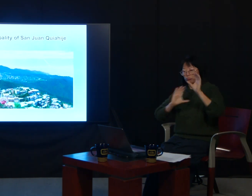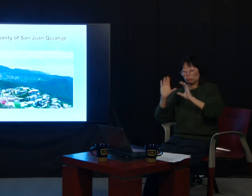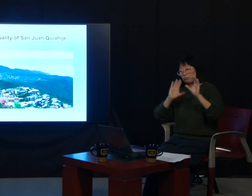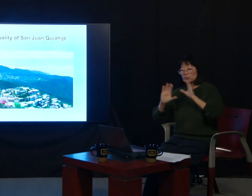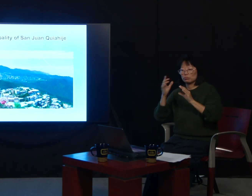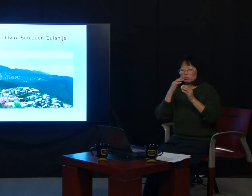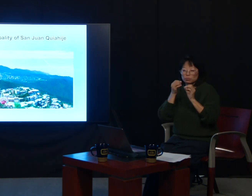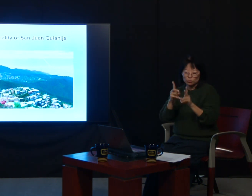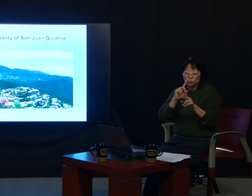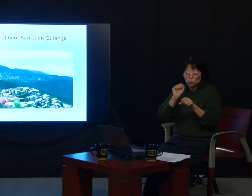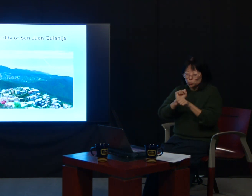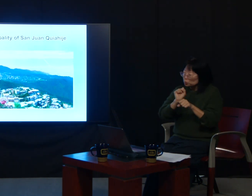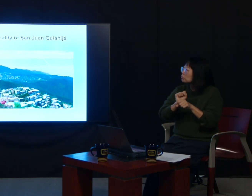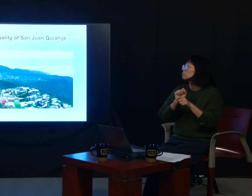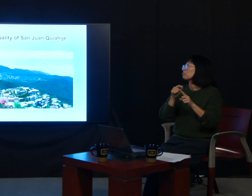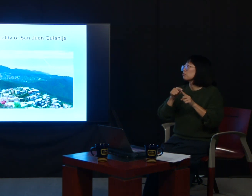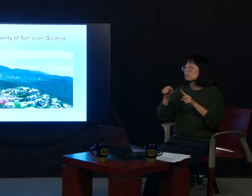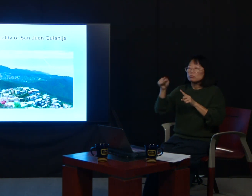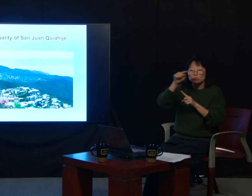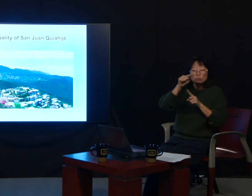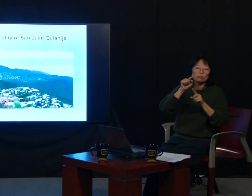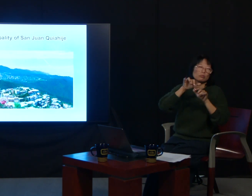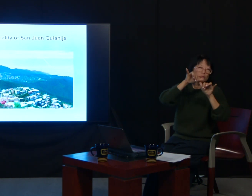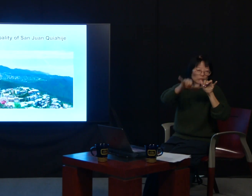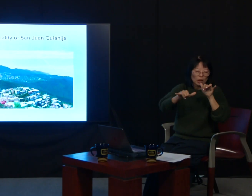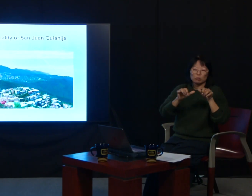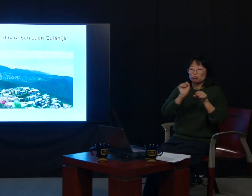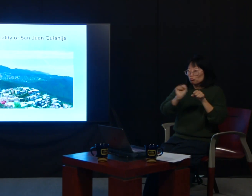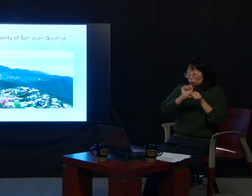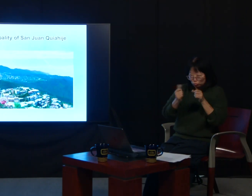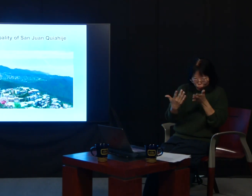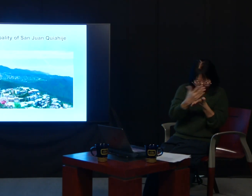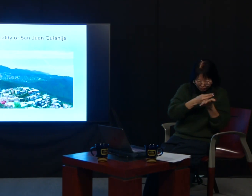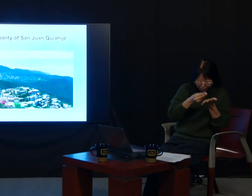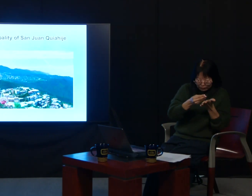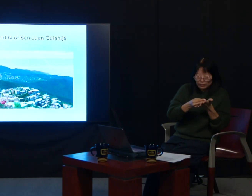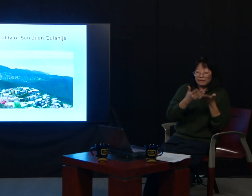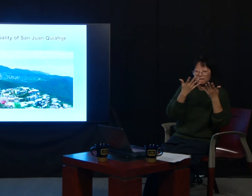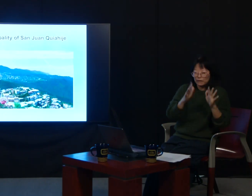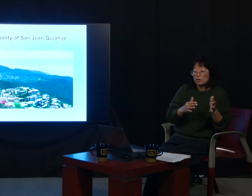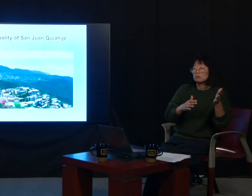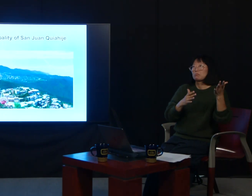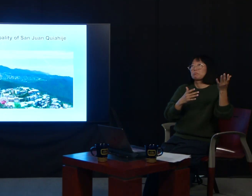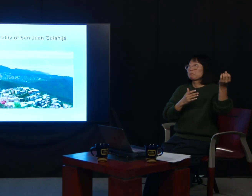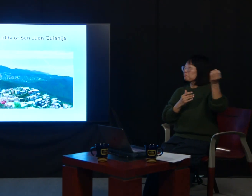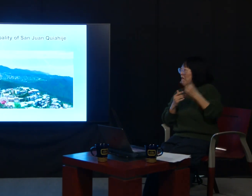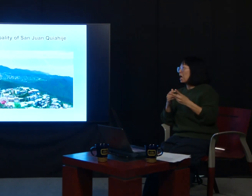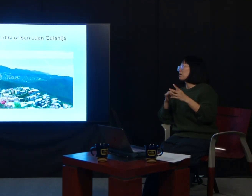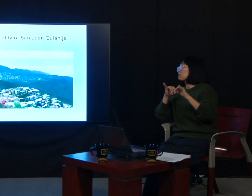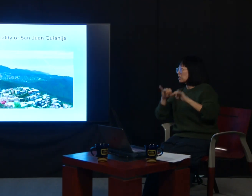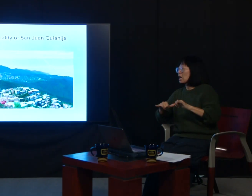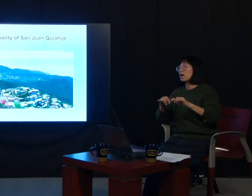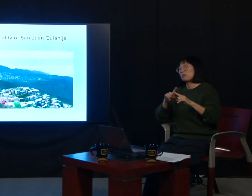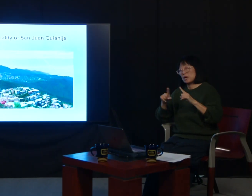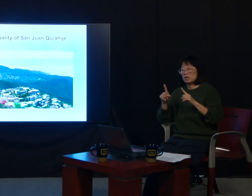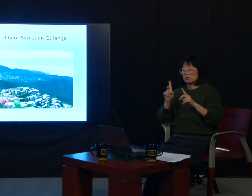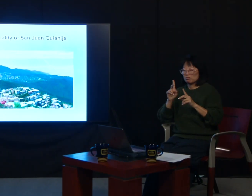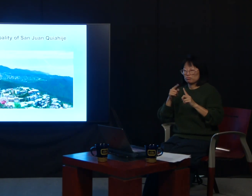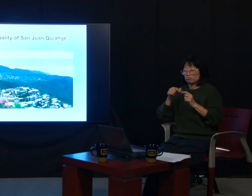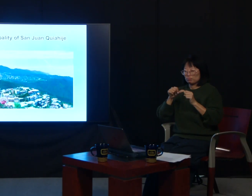would look for opportunities for work. They would stay, work, collect money, and then when they were back, they would bring the money